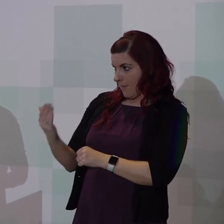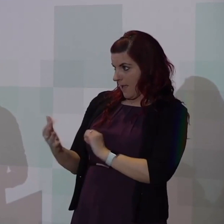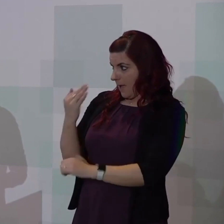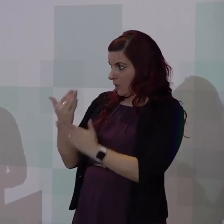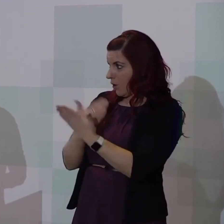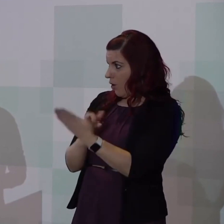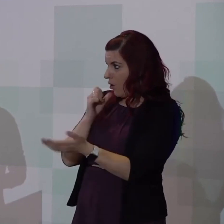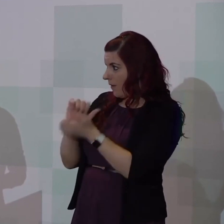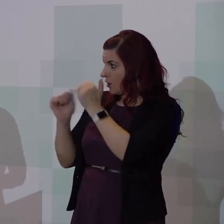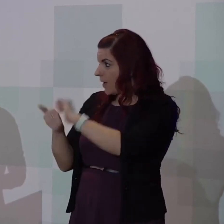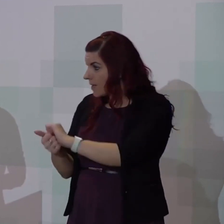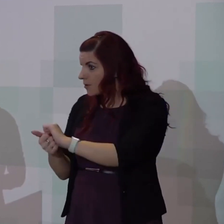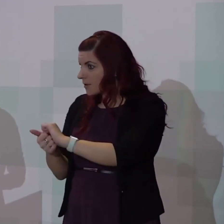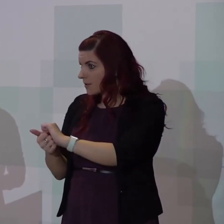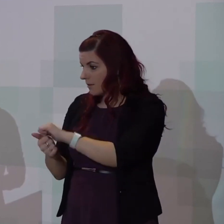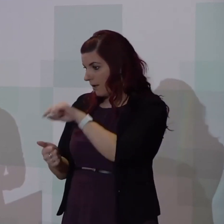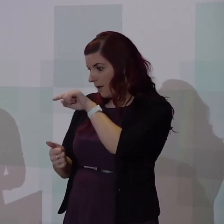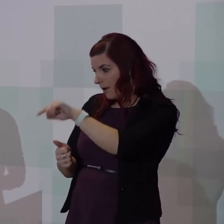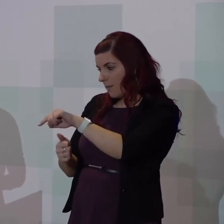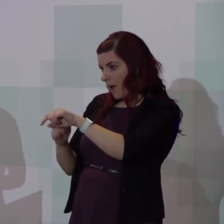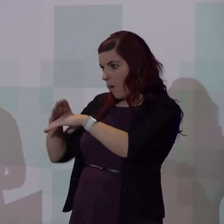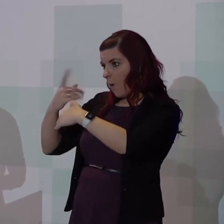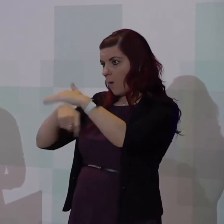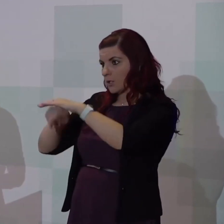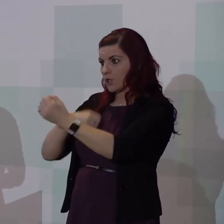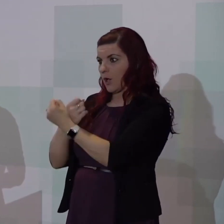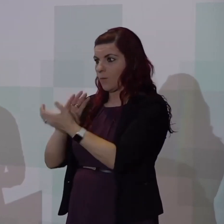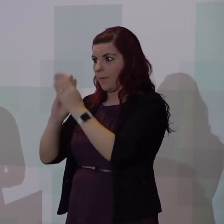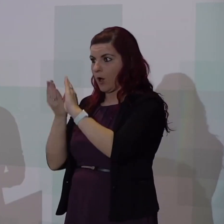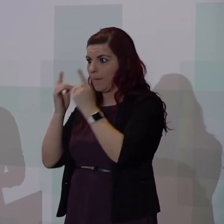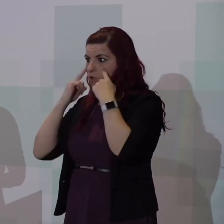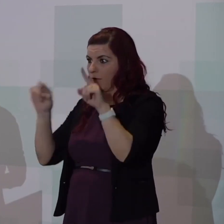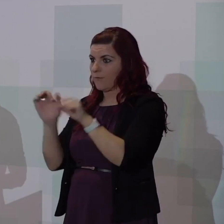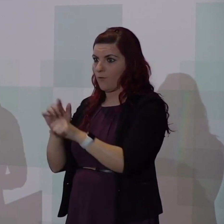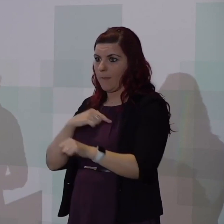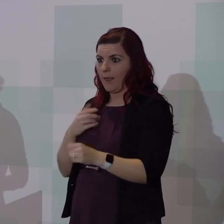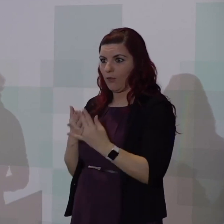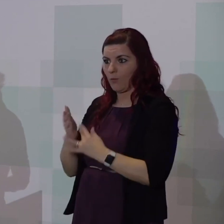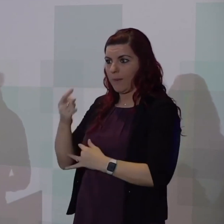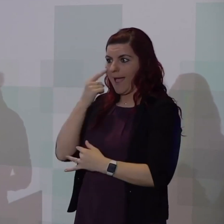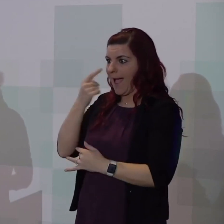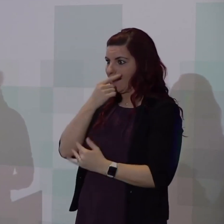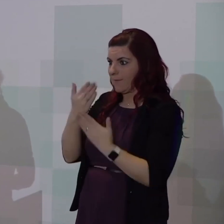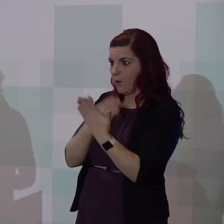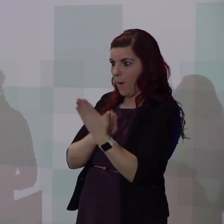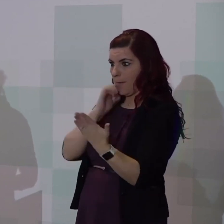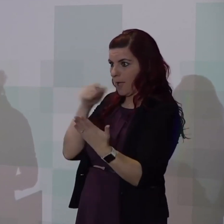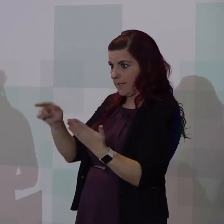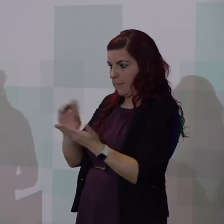not changed, my eldest son would become a stranger to me in the eyes of the law when he turns 18.